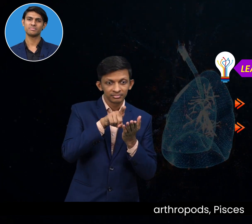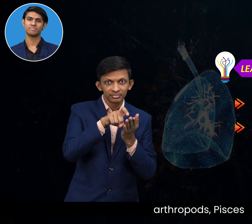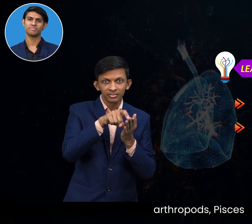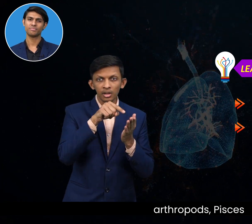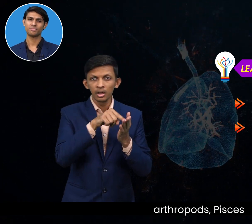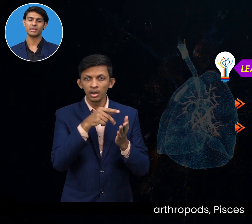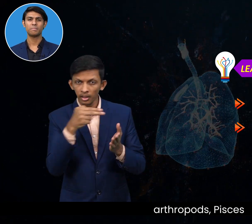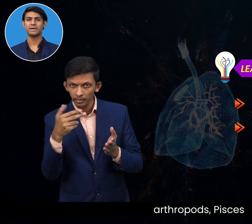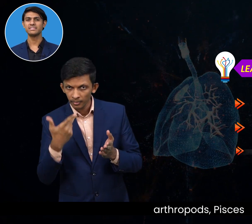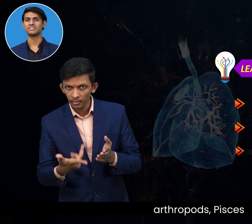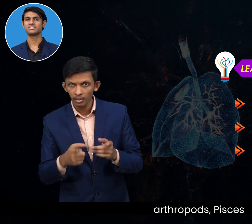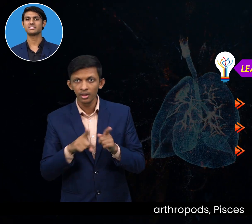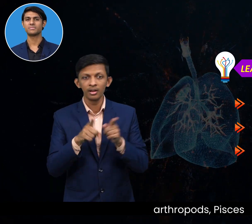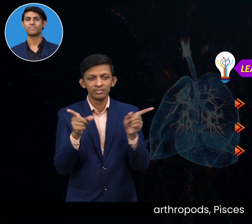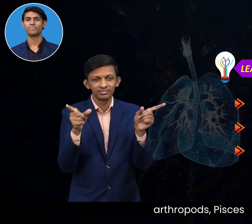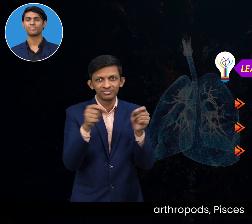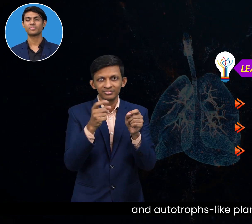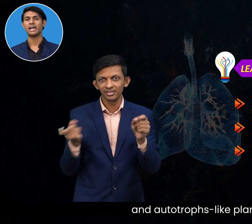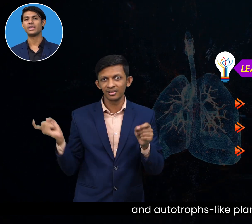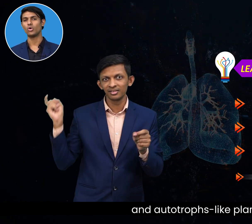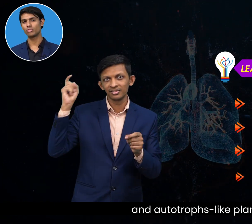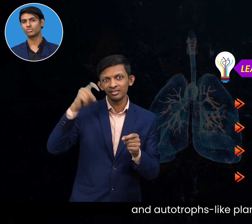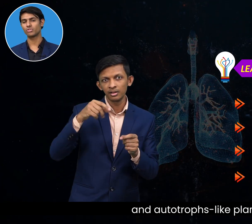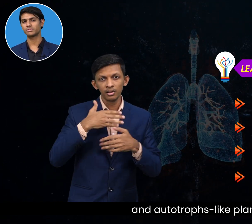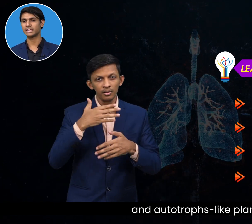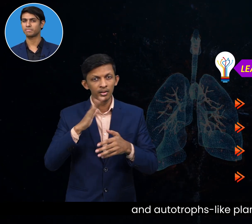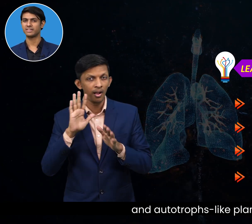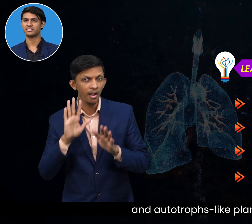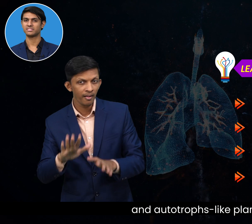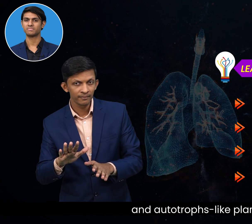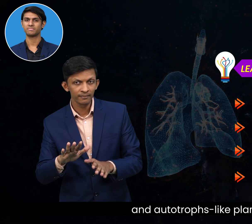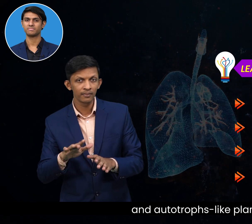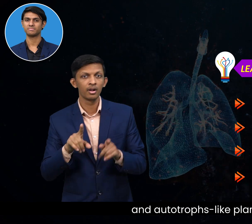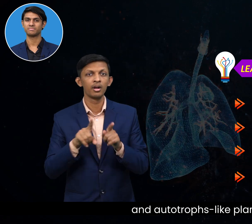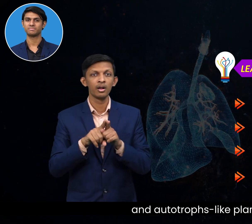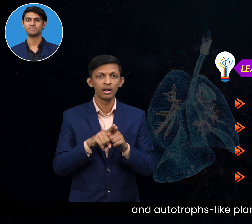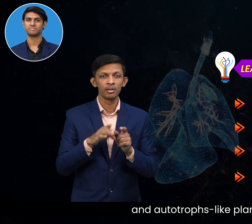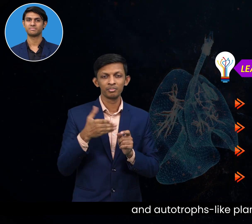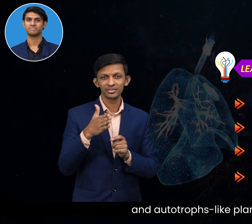arthropods, pisces, and autotrophs like plants.